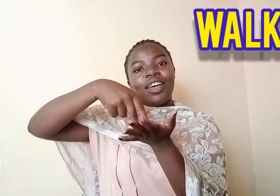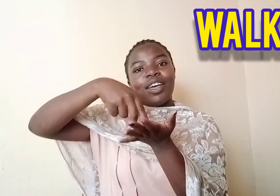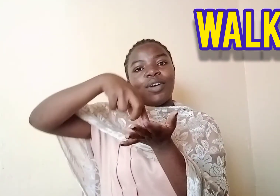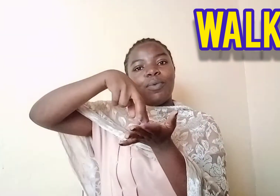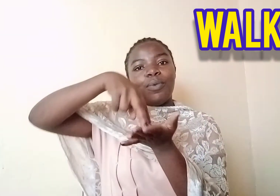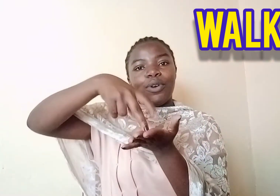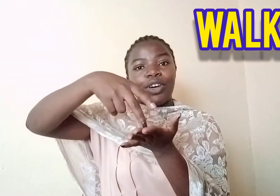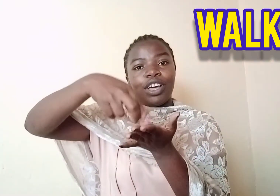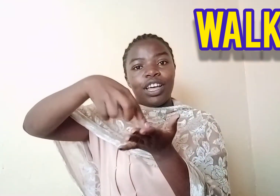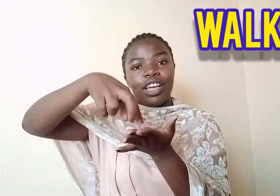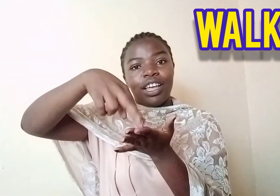Walk.